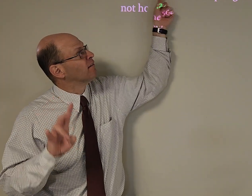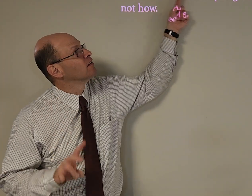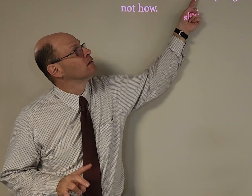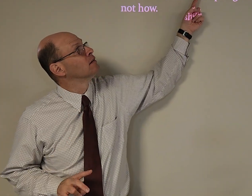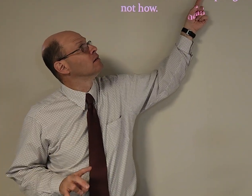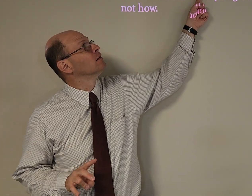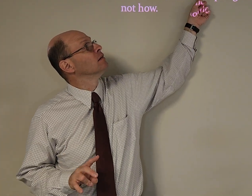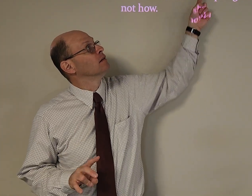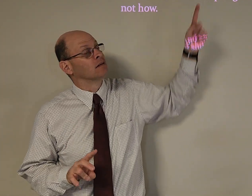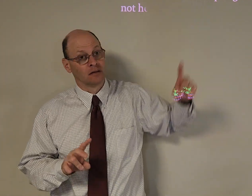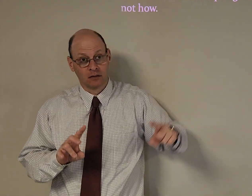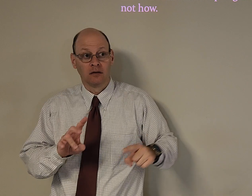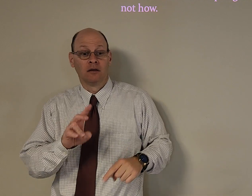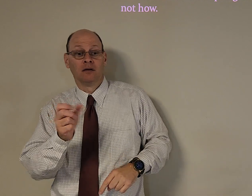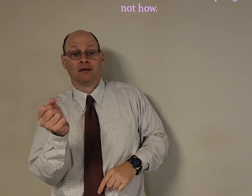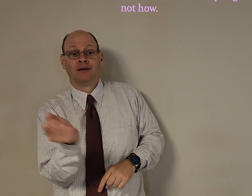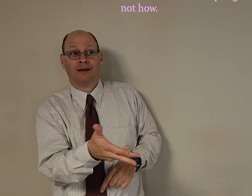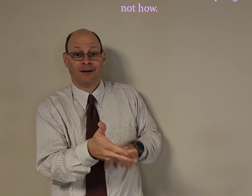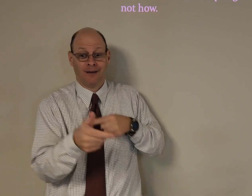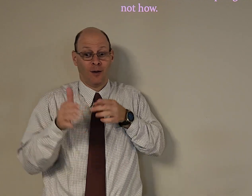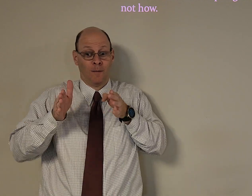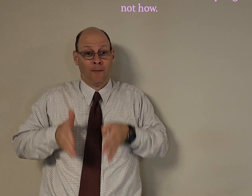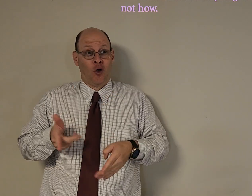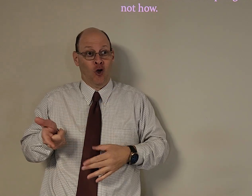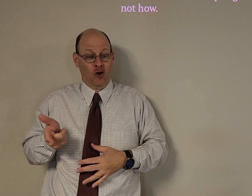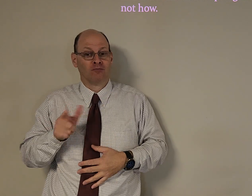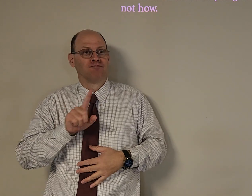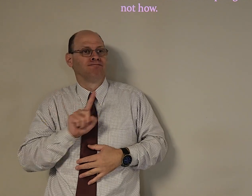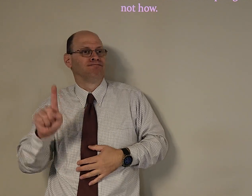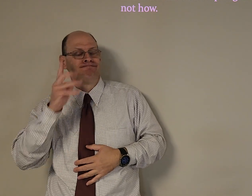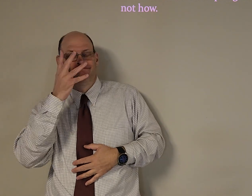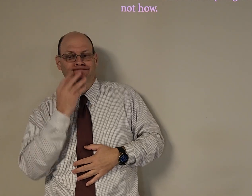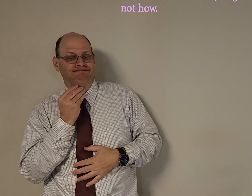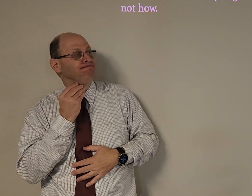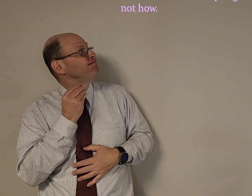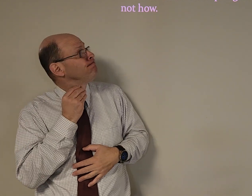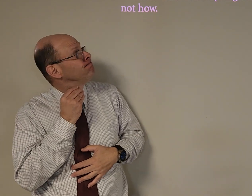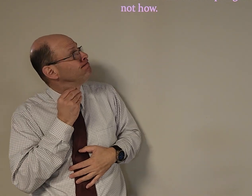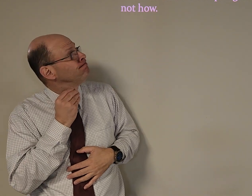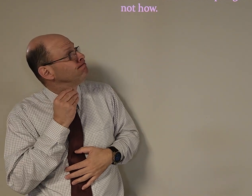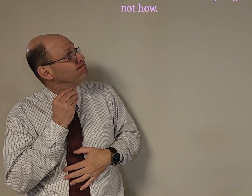Verse 27, and should sleep and rise night and day,